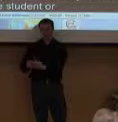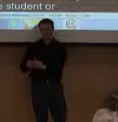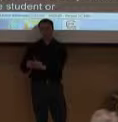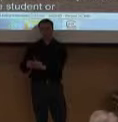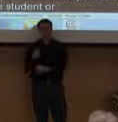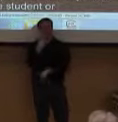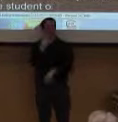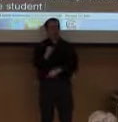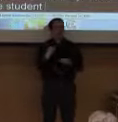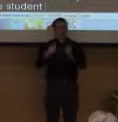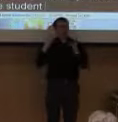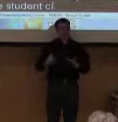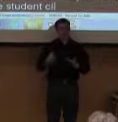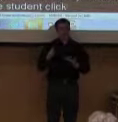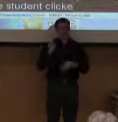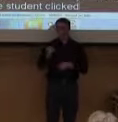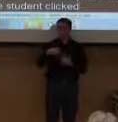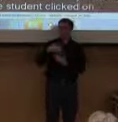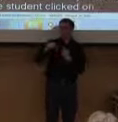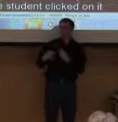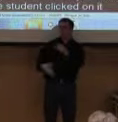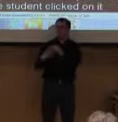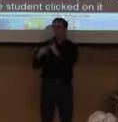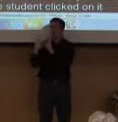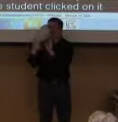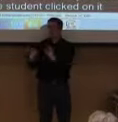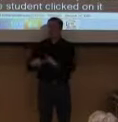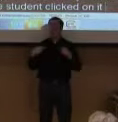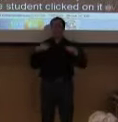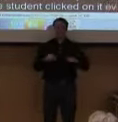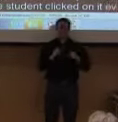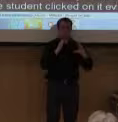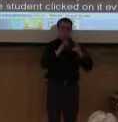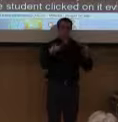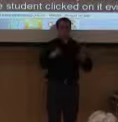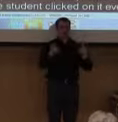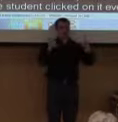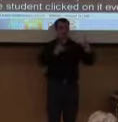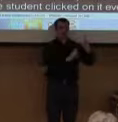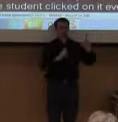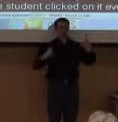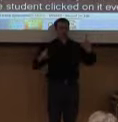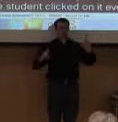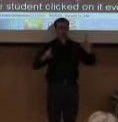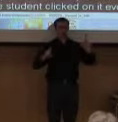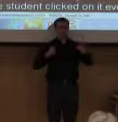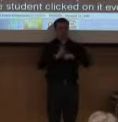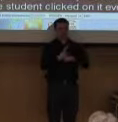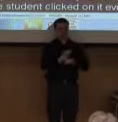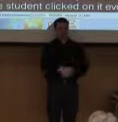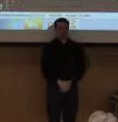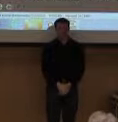and any participant in that Hangout can now add comments while communication is occurring through video.